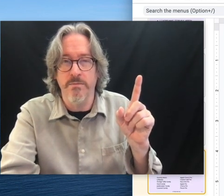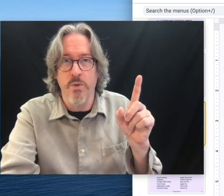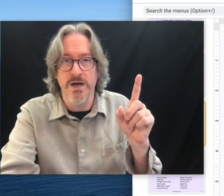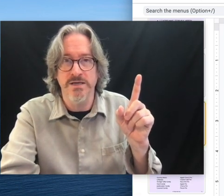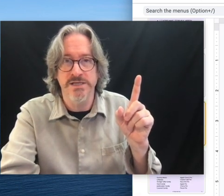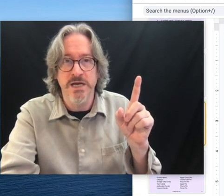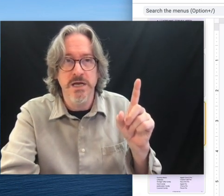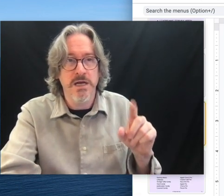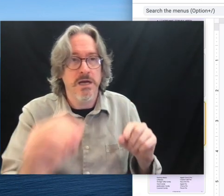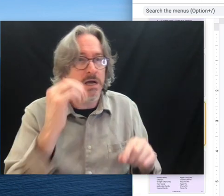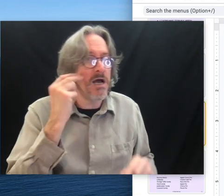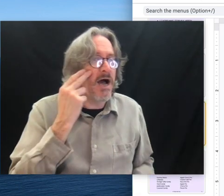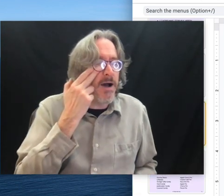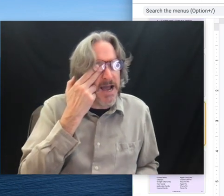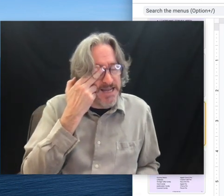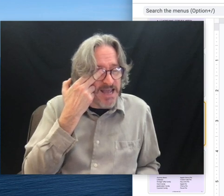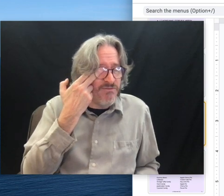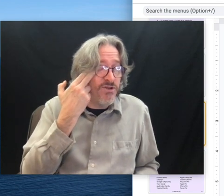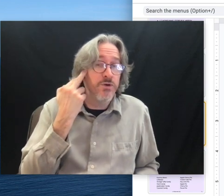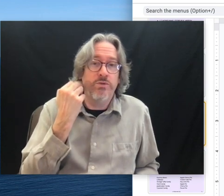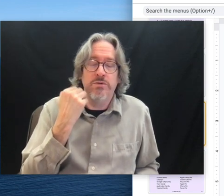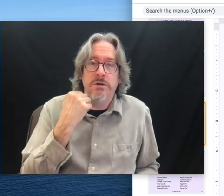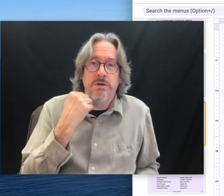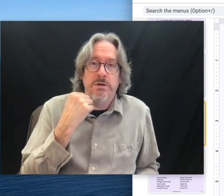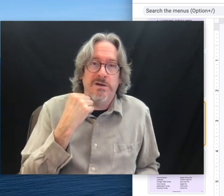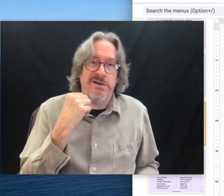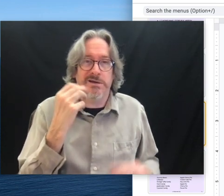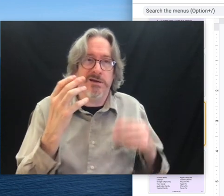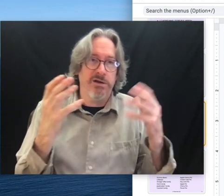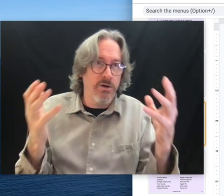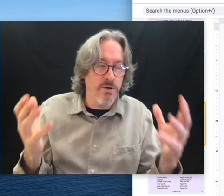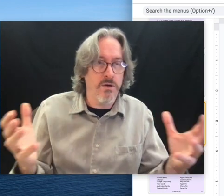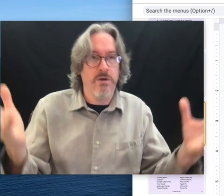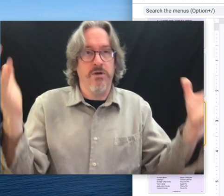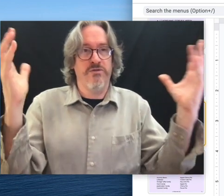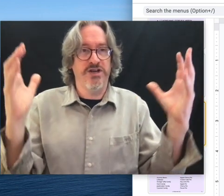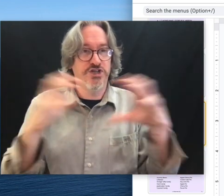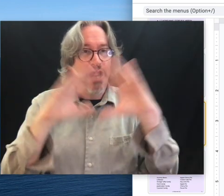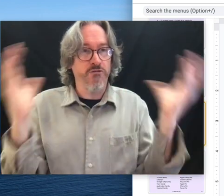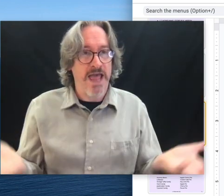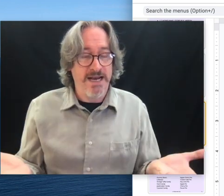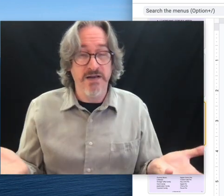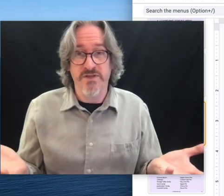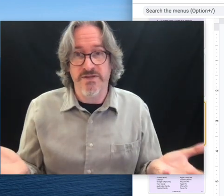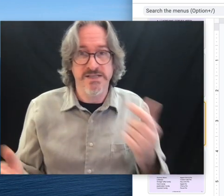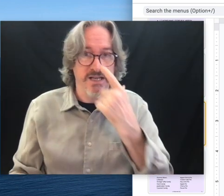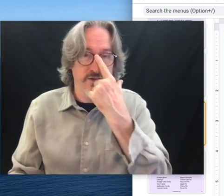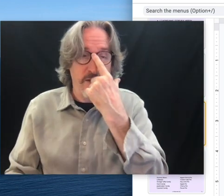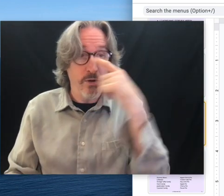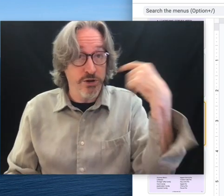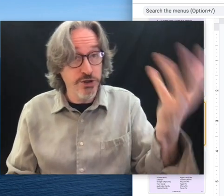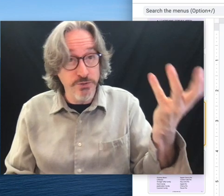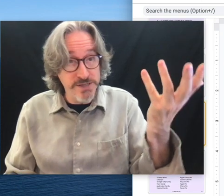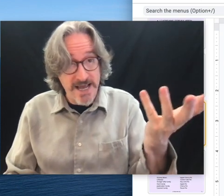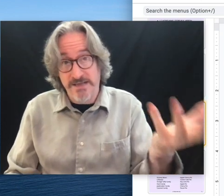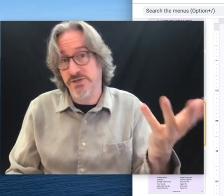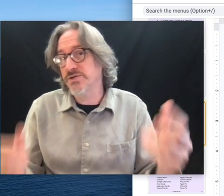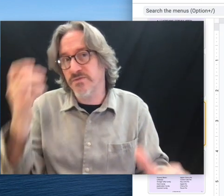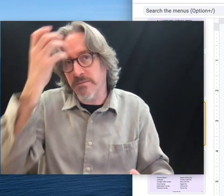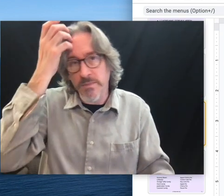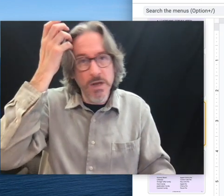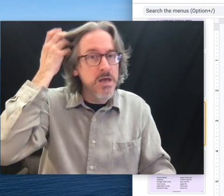was I gave you the general heading of the things that they will choose